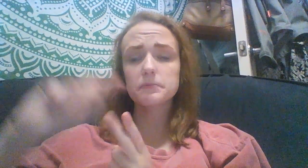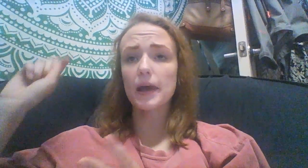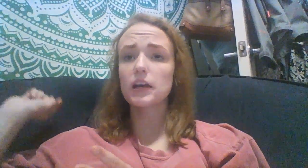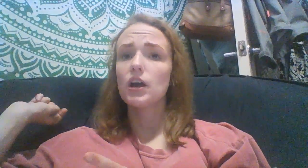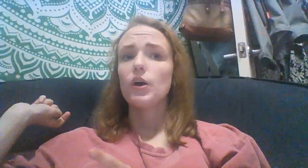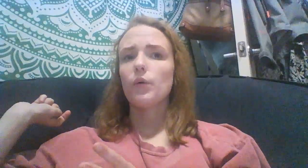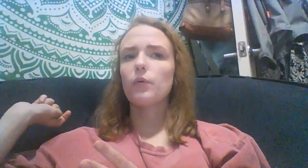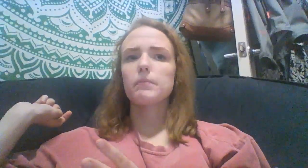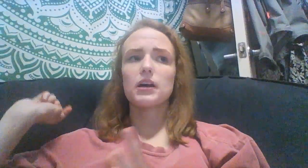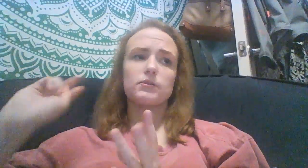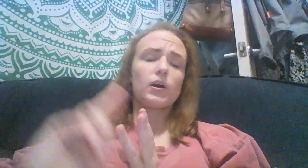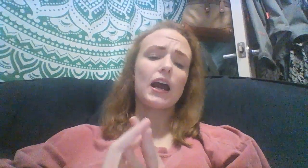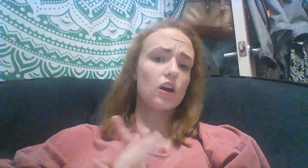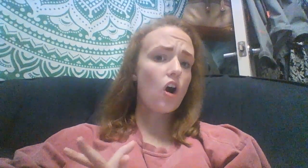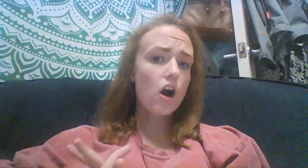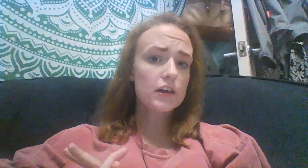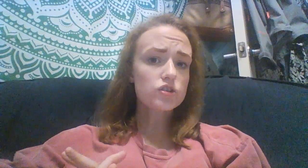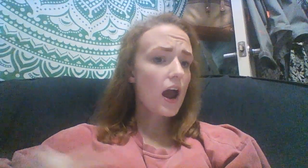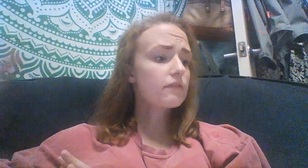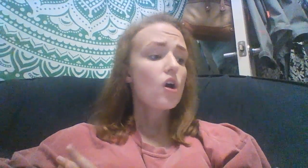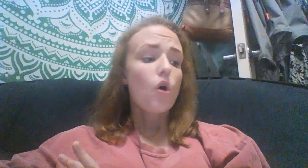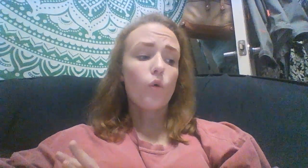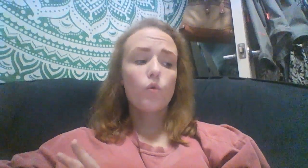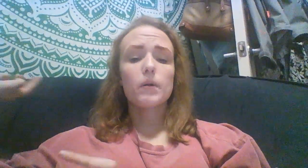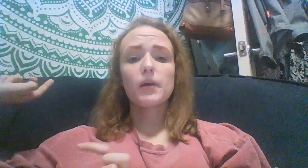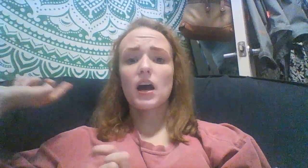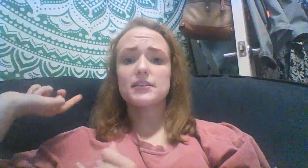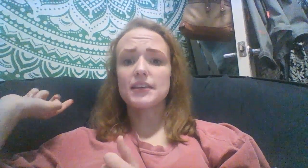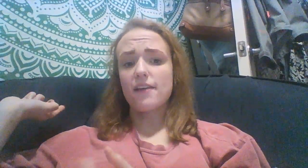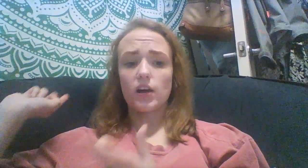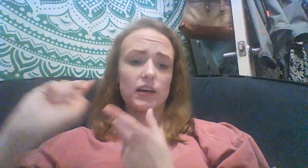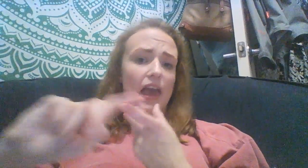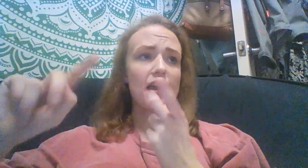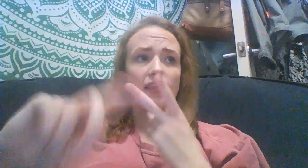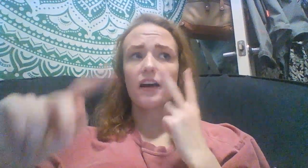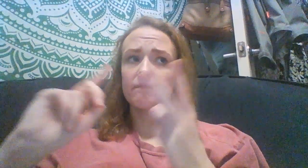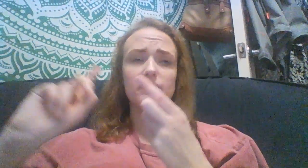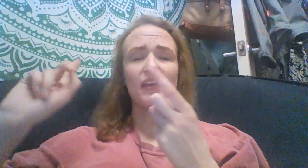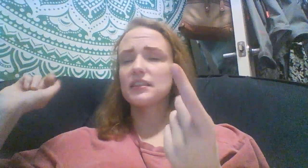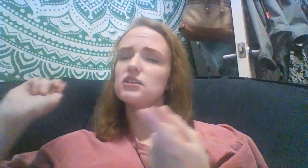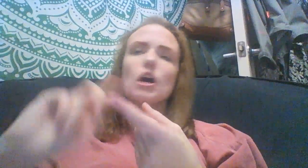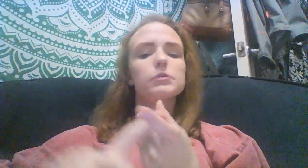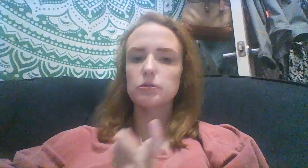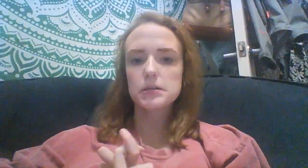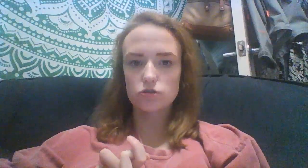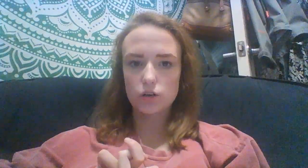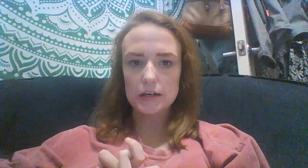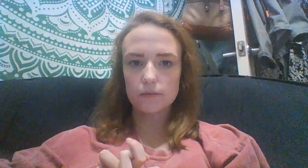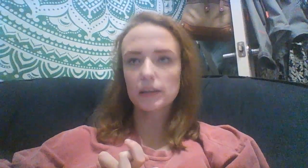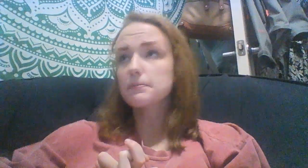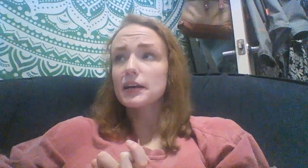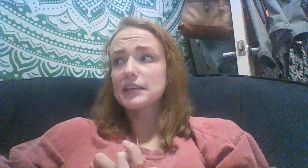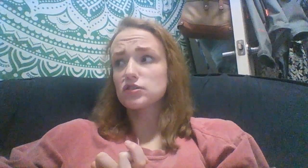make, or because of what kind of car they drive, or because if they're gay. Like, no one should be treated differently, because that just